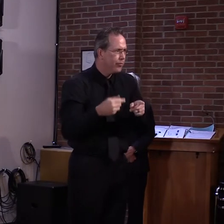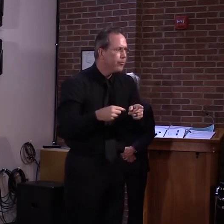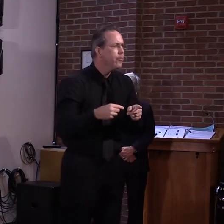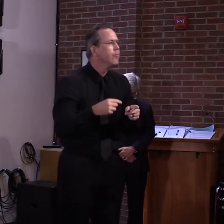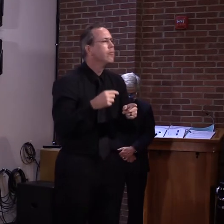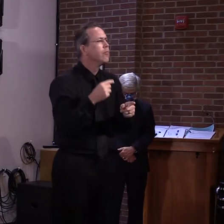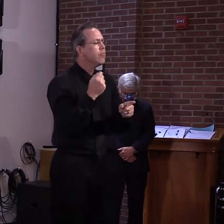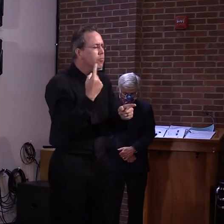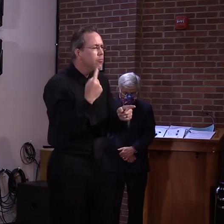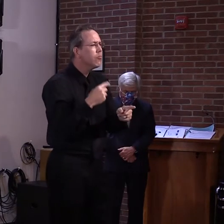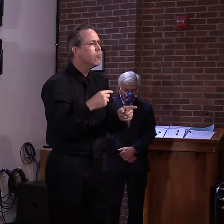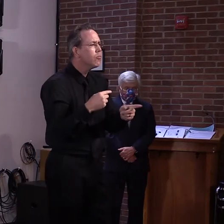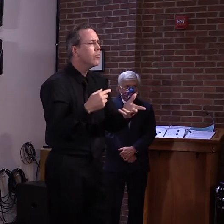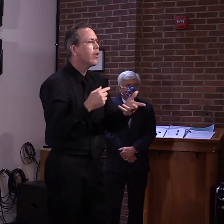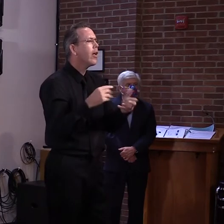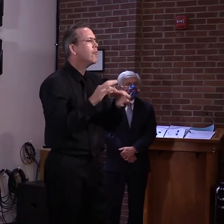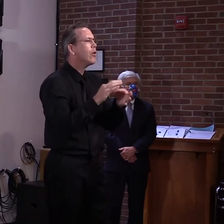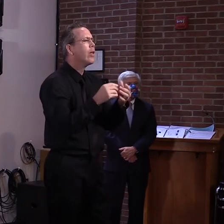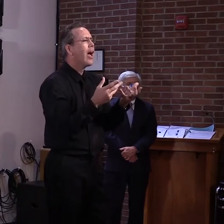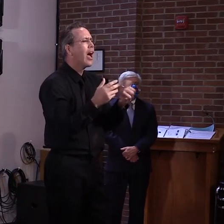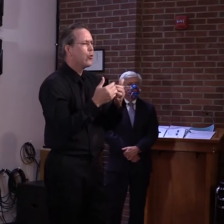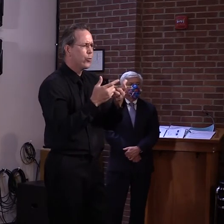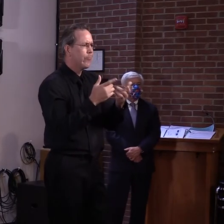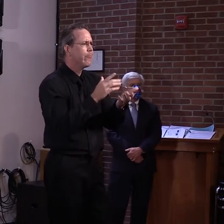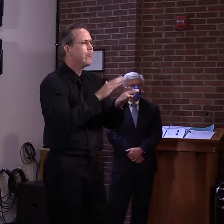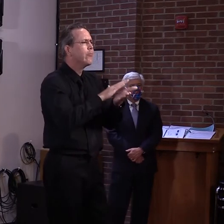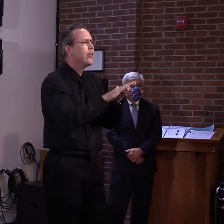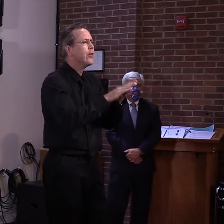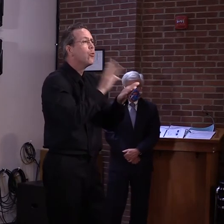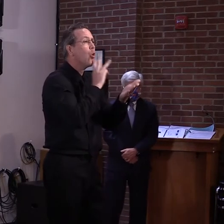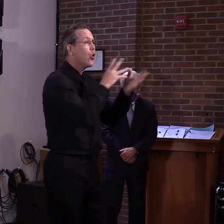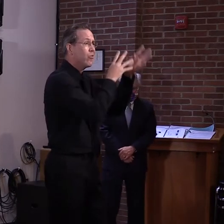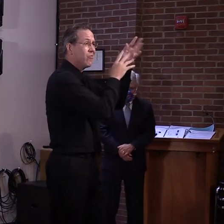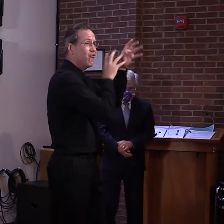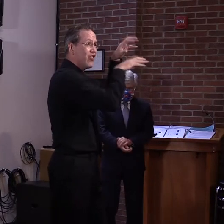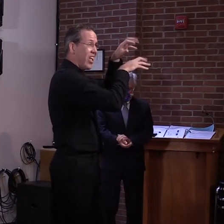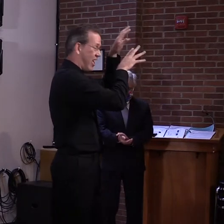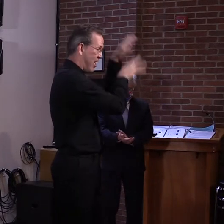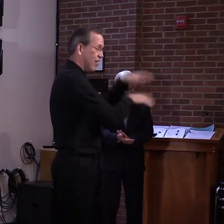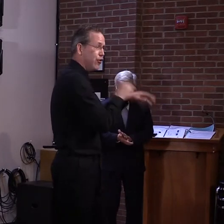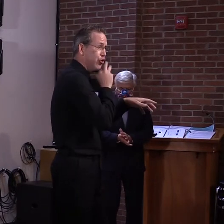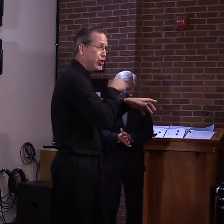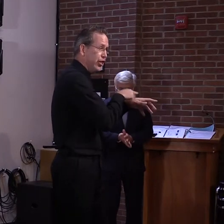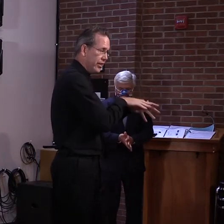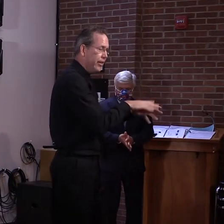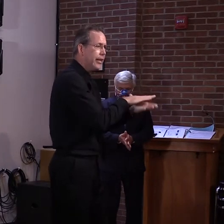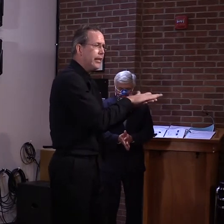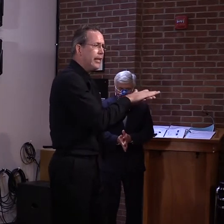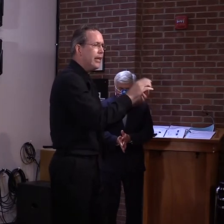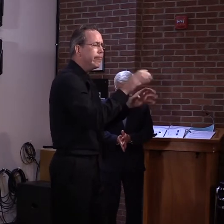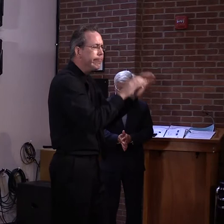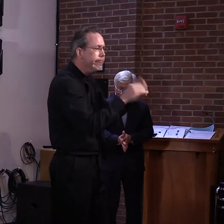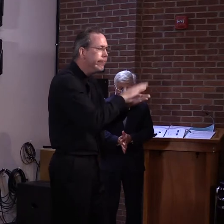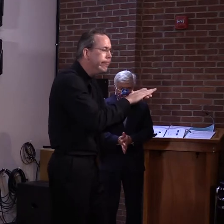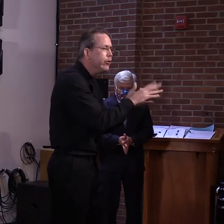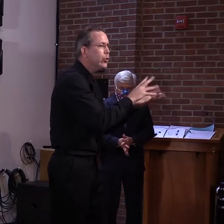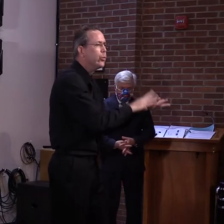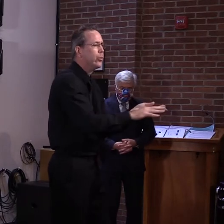stormwater from the combined sewer system through separate pipes, means that at times those stormwater discharges no longer receive